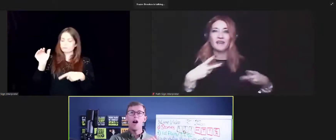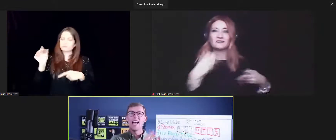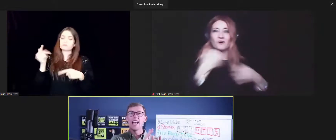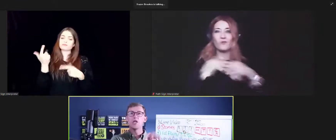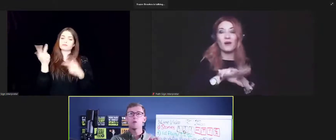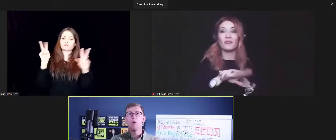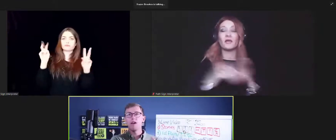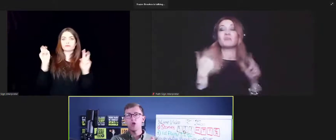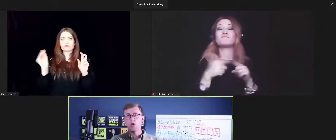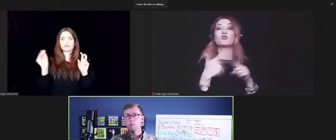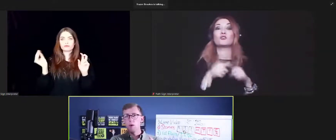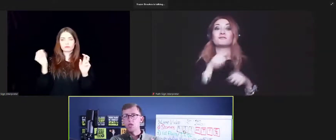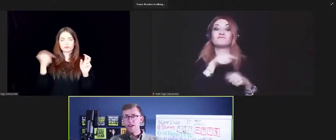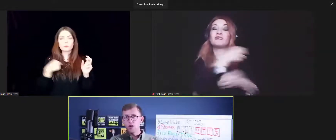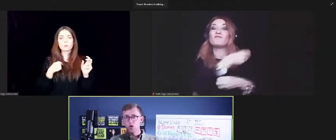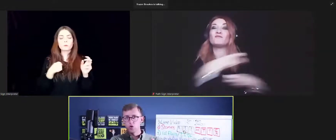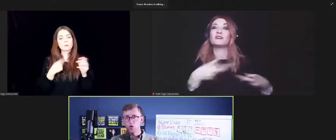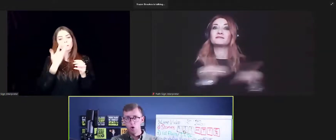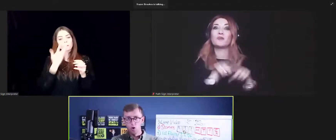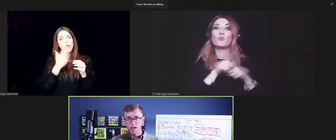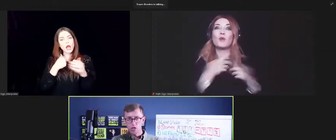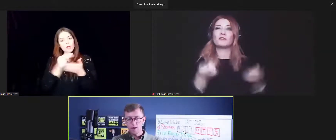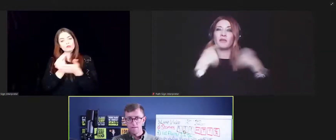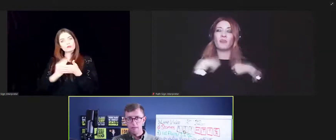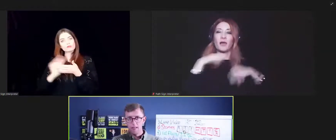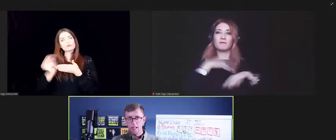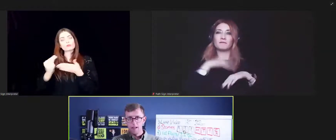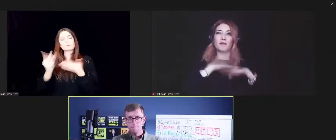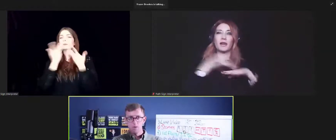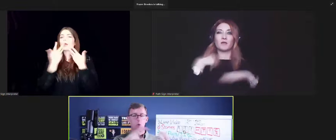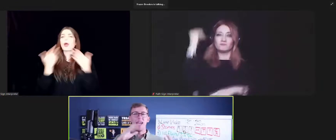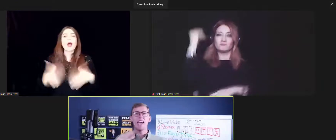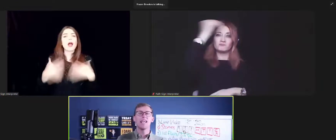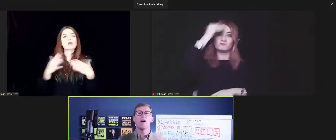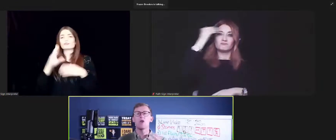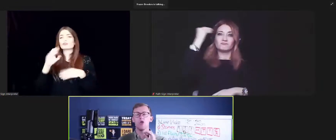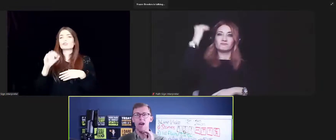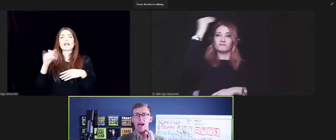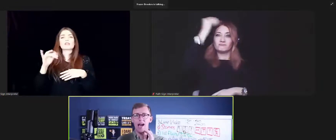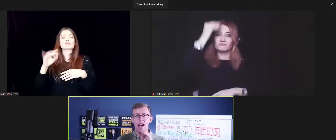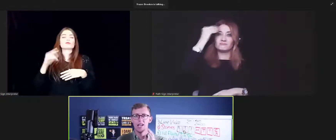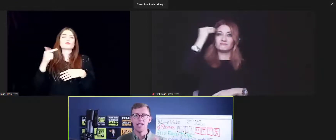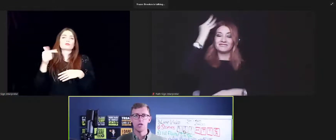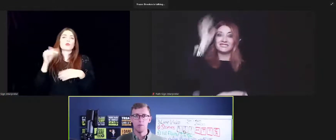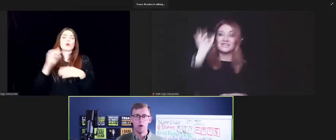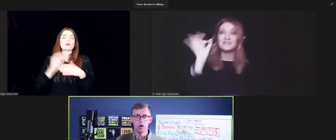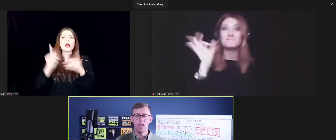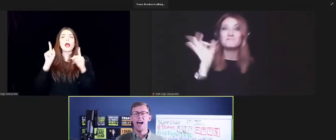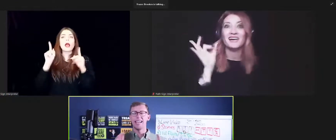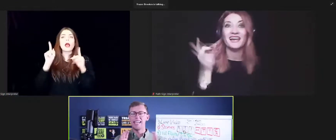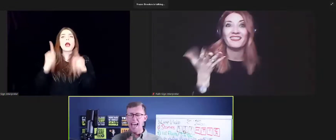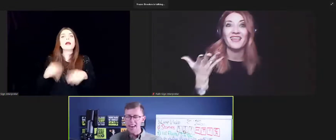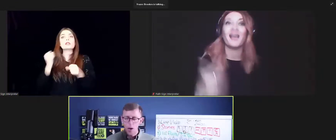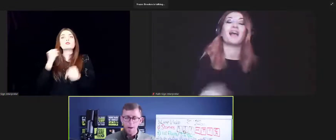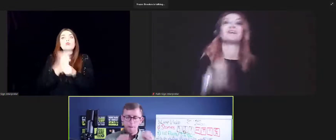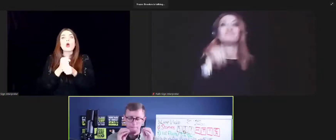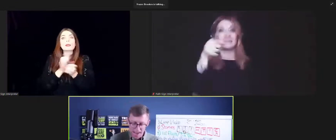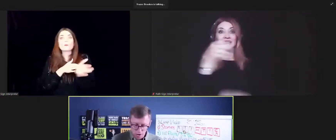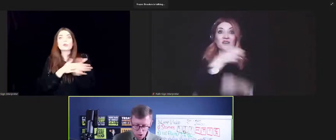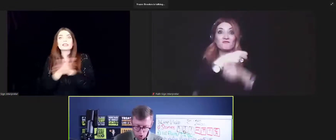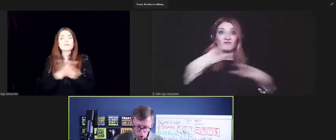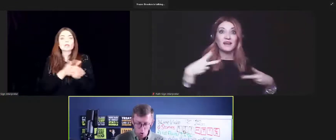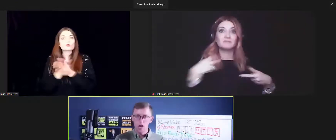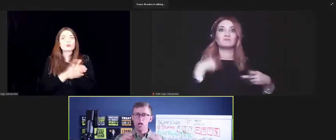or inspirational, motivational stories. So here's how you share a testimonial. Again,